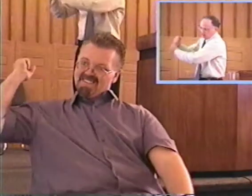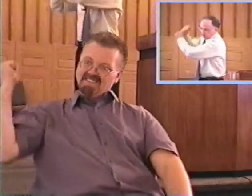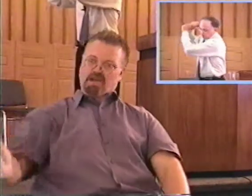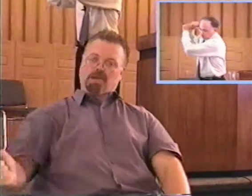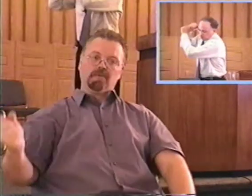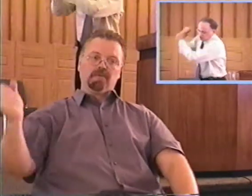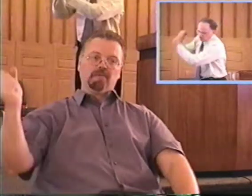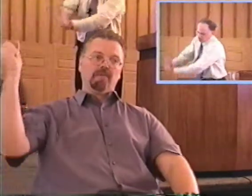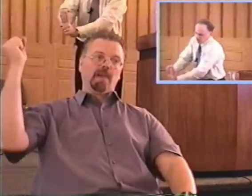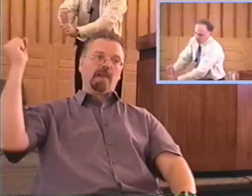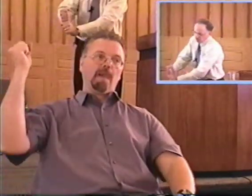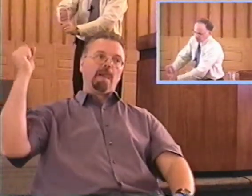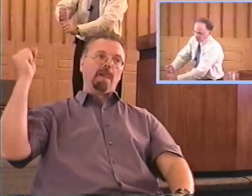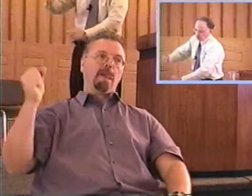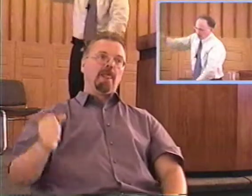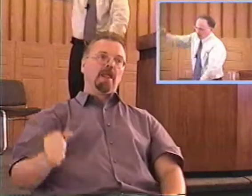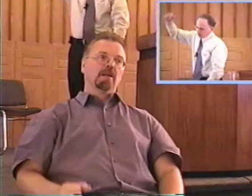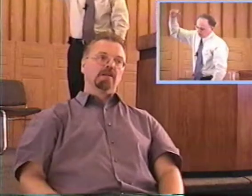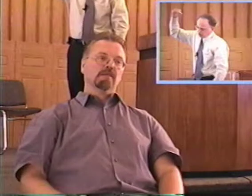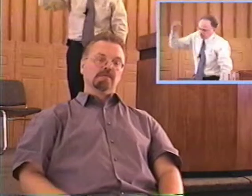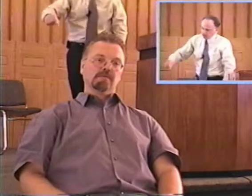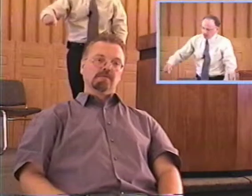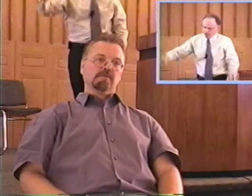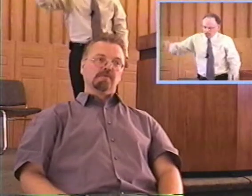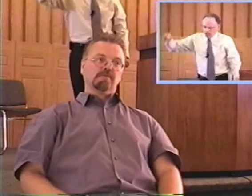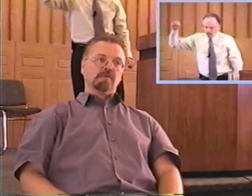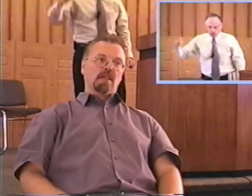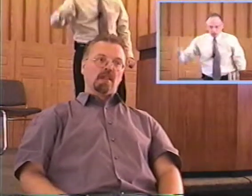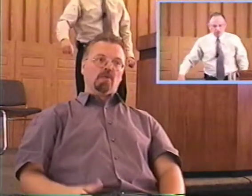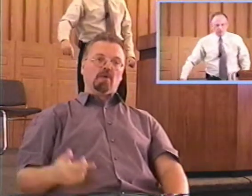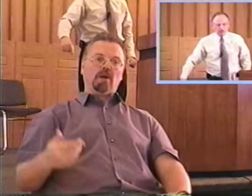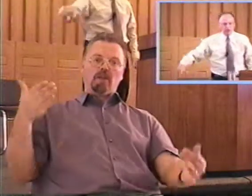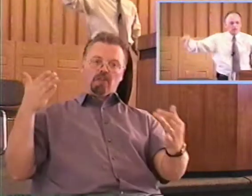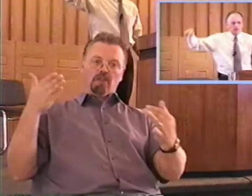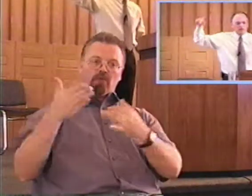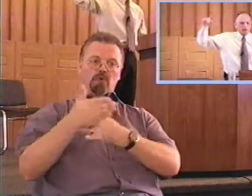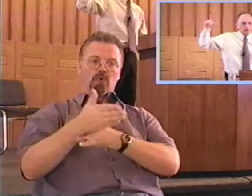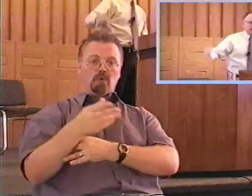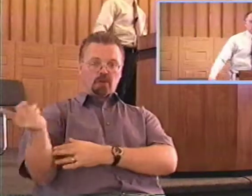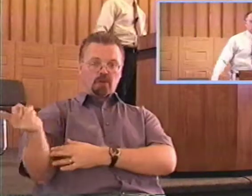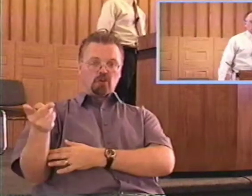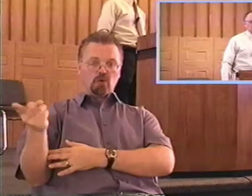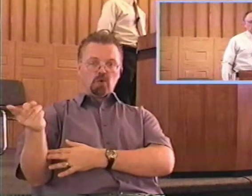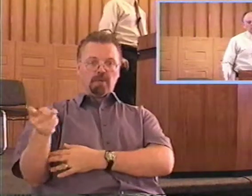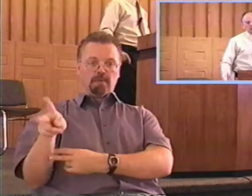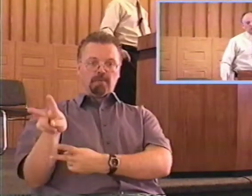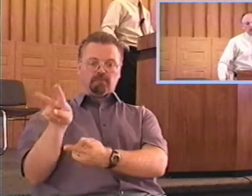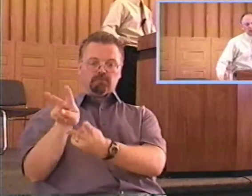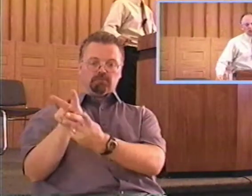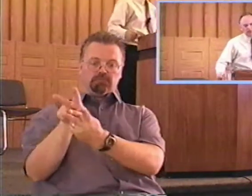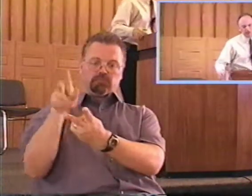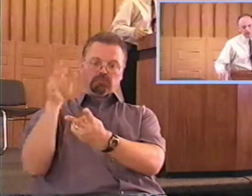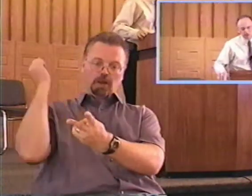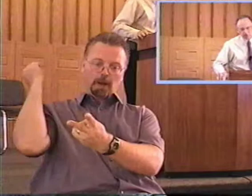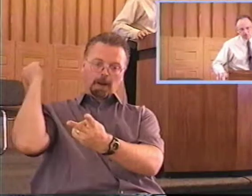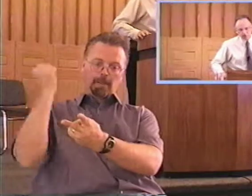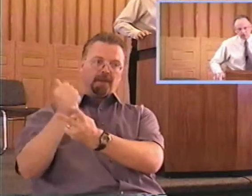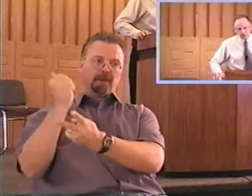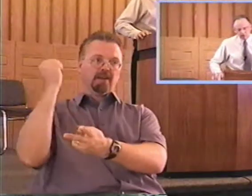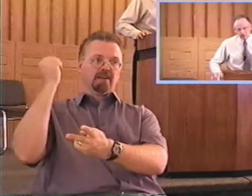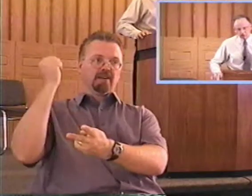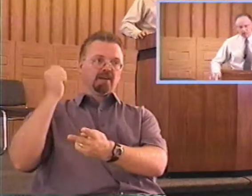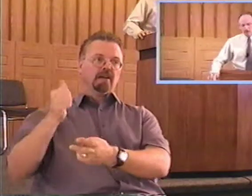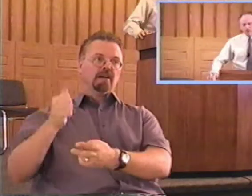thrust, he thrusts that javelin through that man and through that woman, pinning them both to the ground and killing